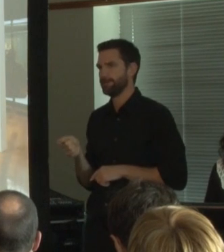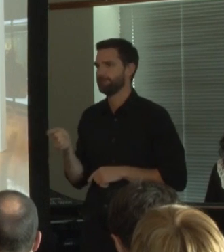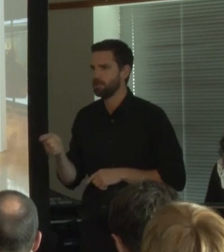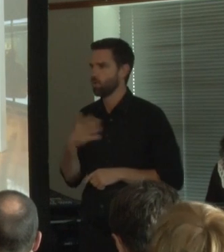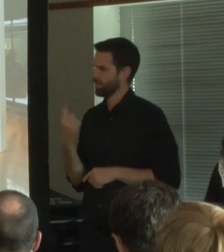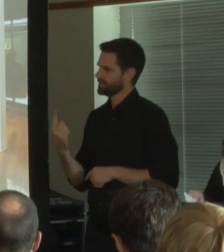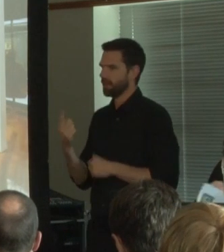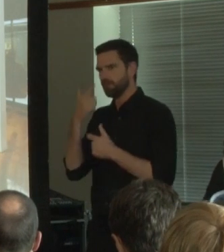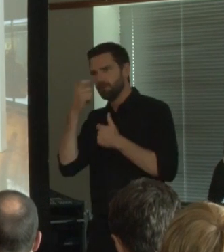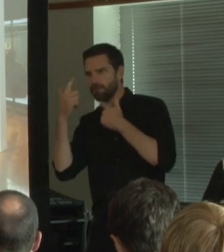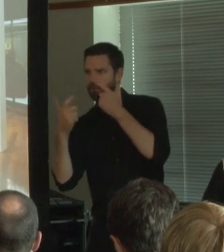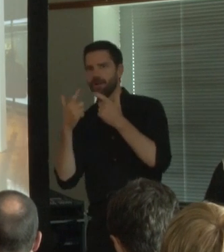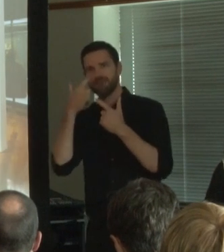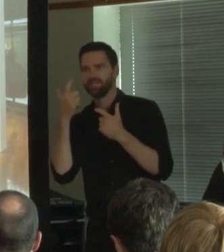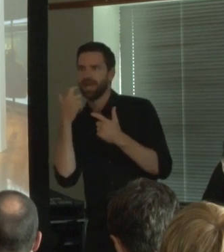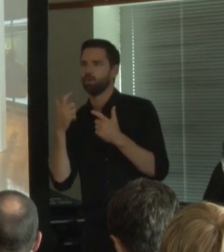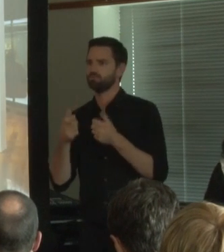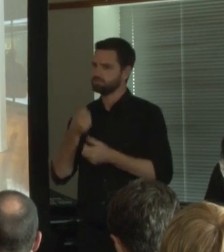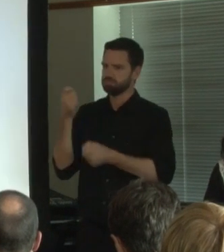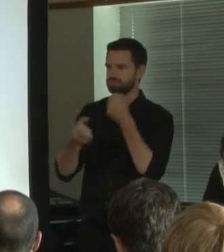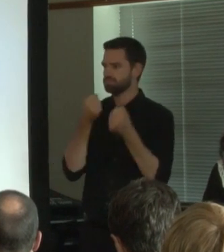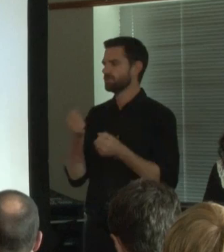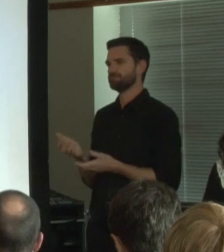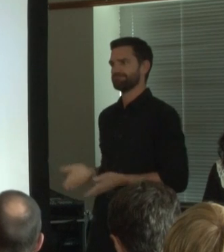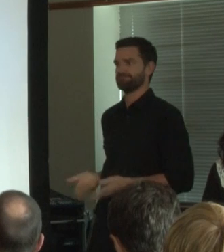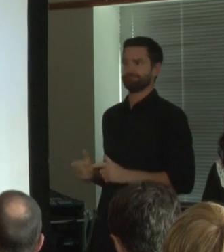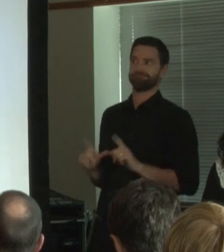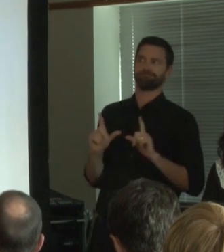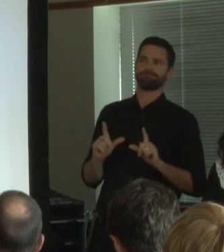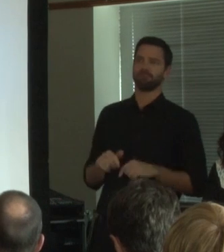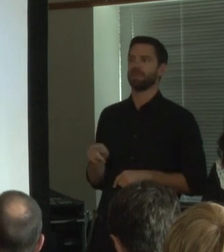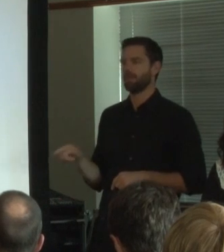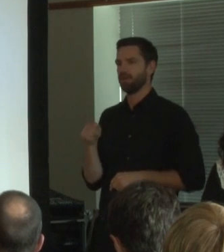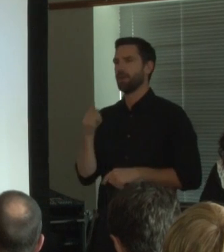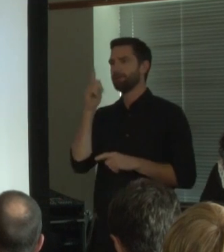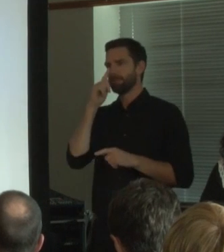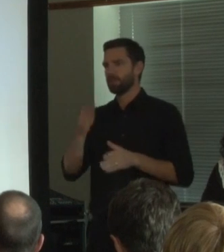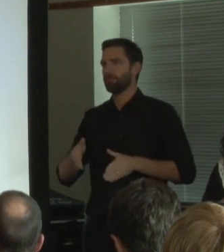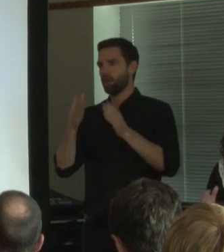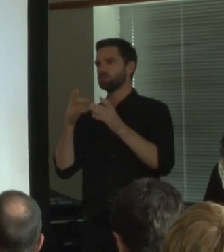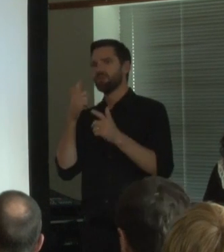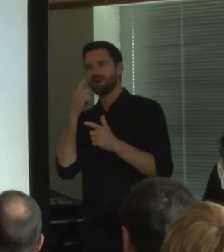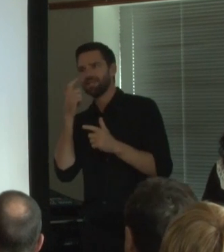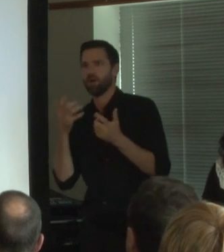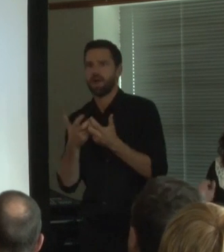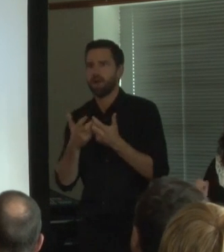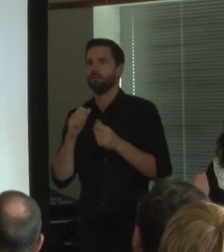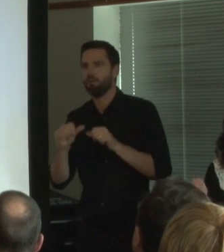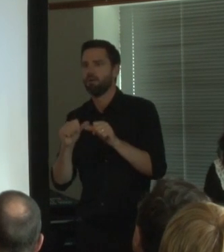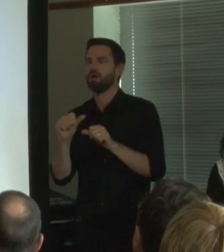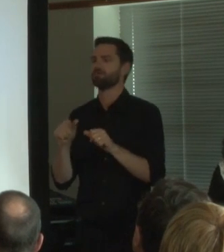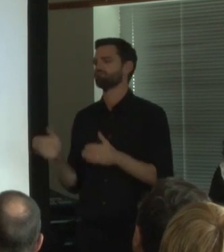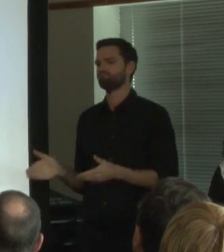themselves. And again, the only place that didn't work was the people post. There's our digital label rail in front of one of our cases. It